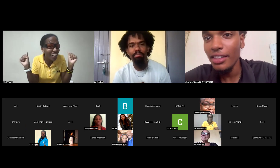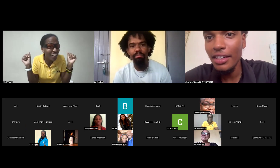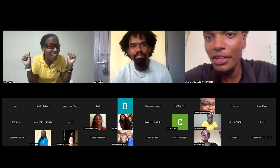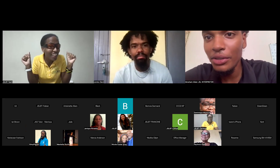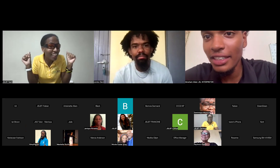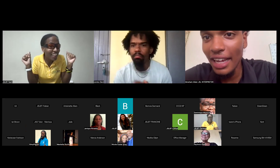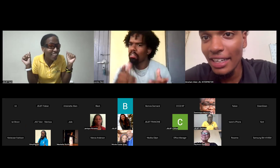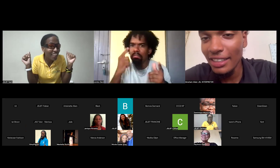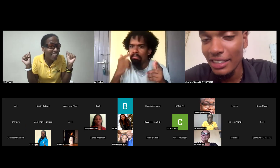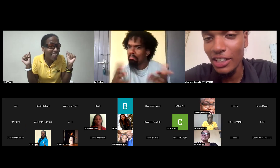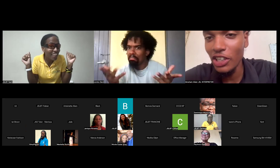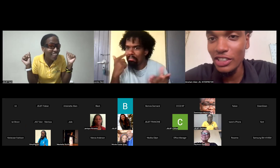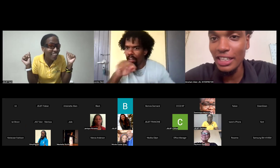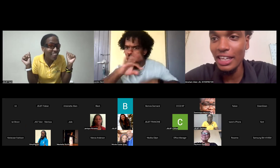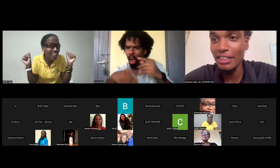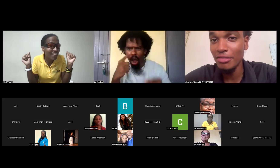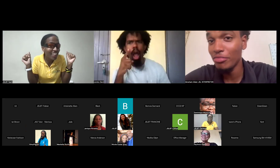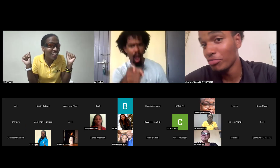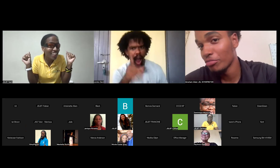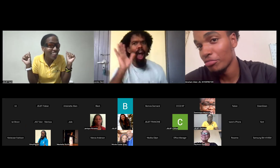Did you see any country sign?